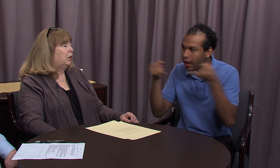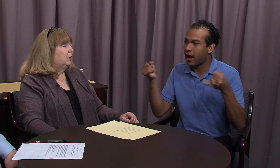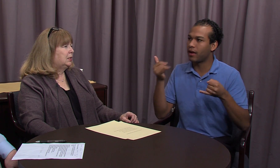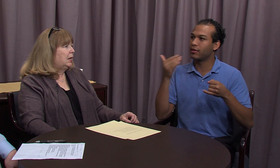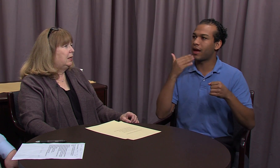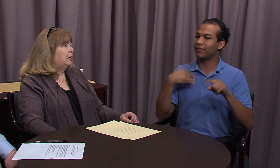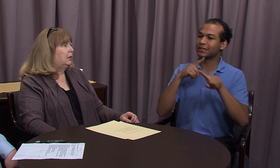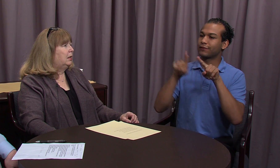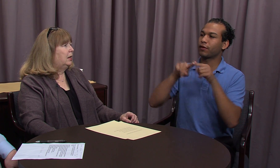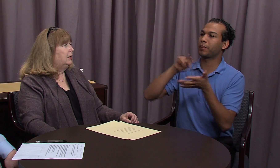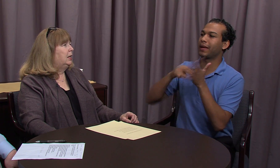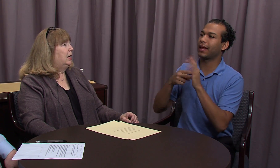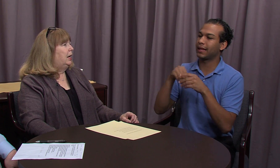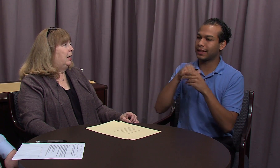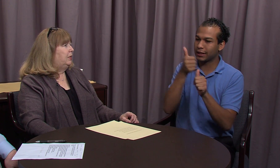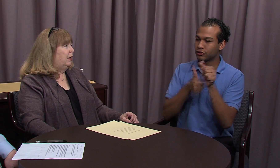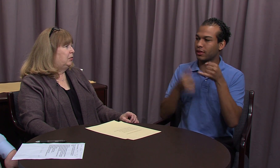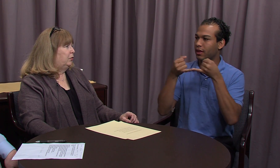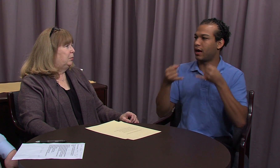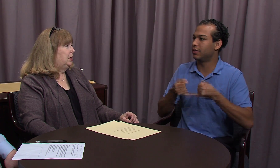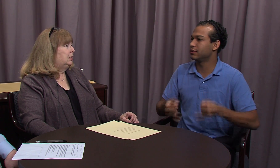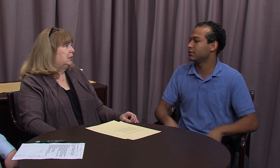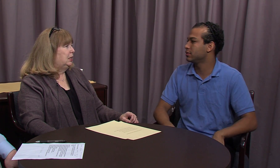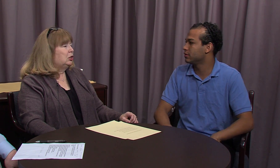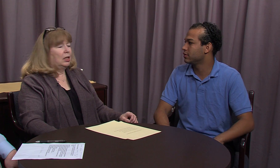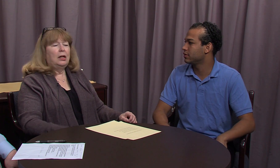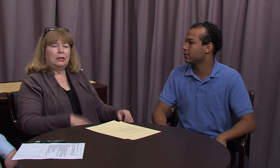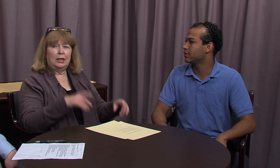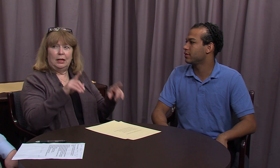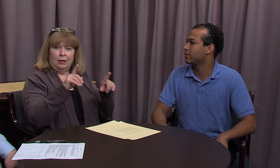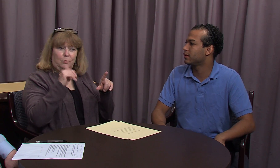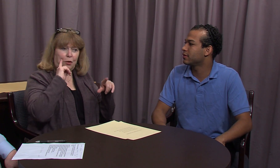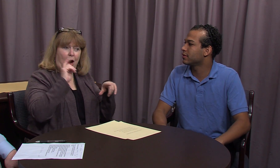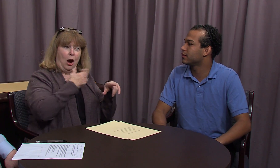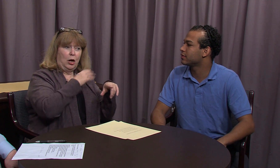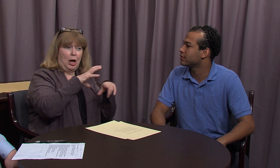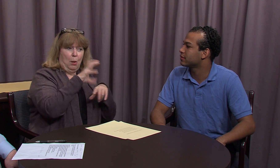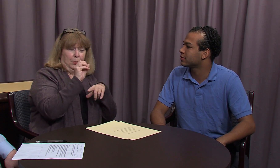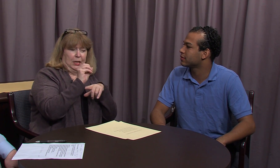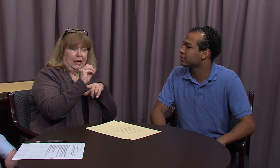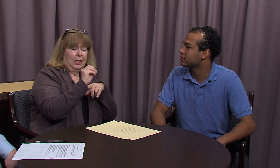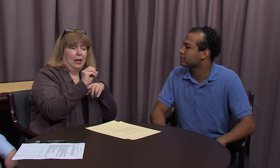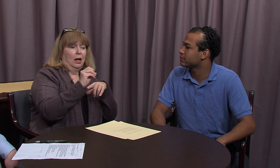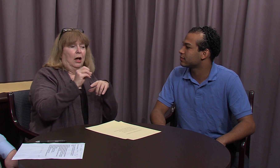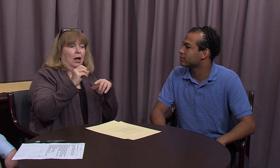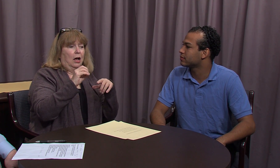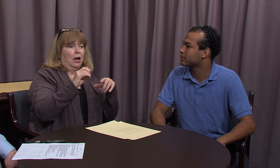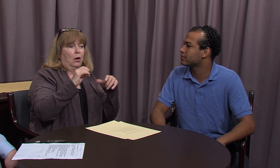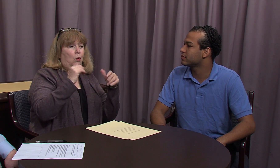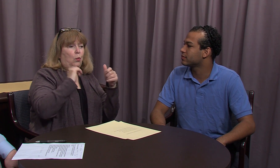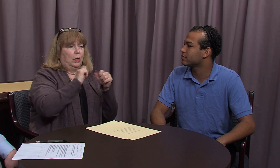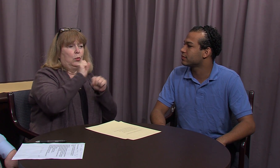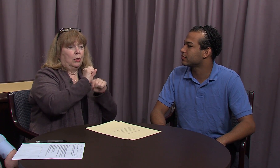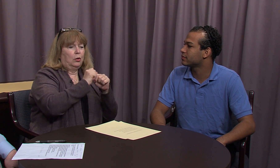they're saying that line, and they have different meanings in each line. For our company, we work